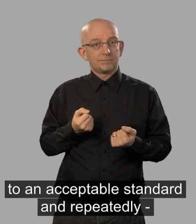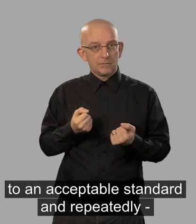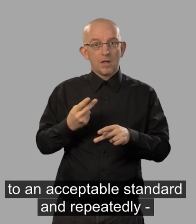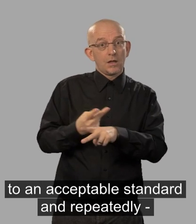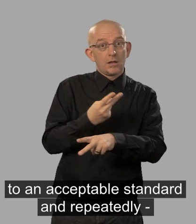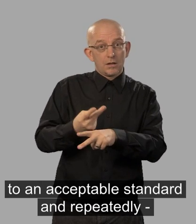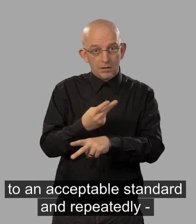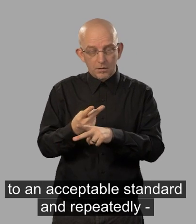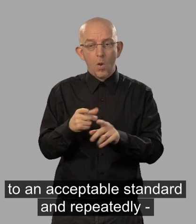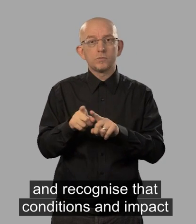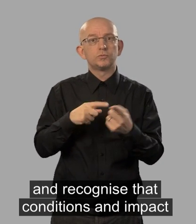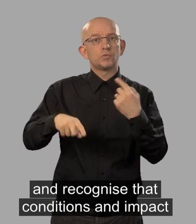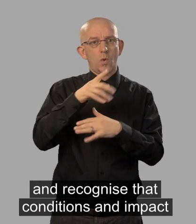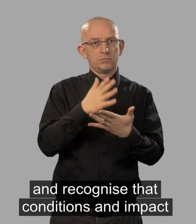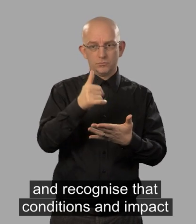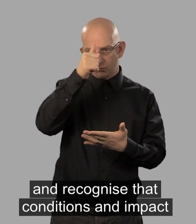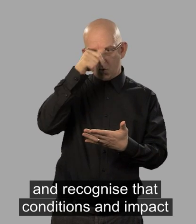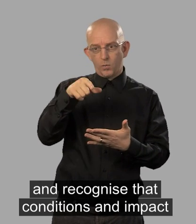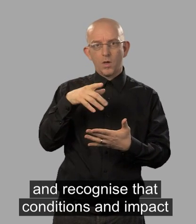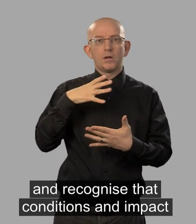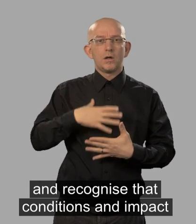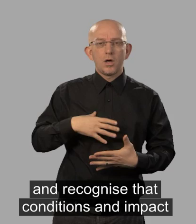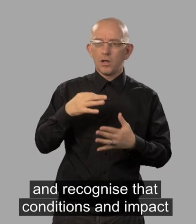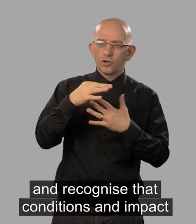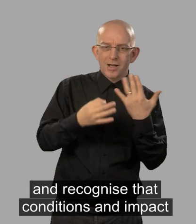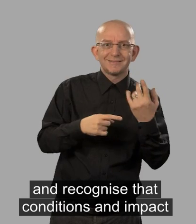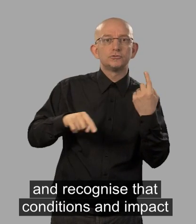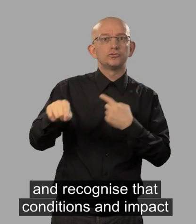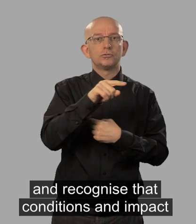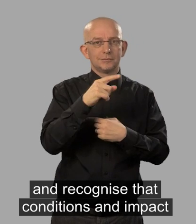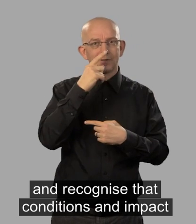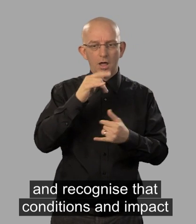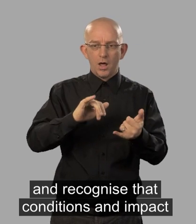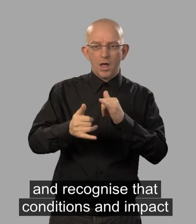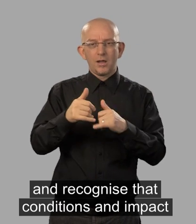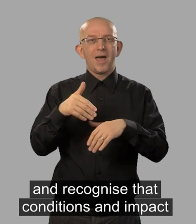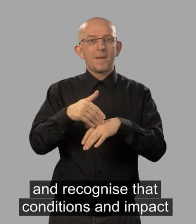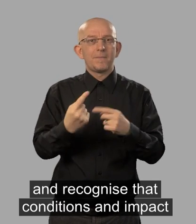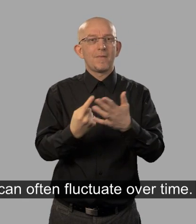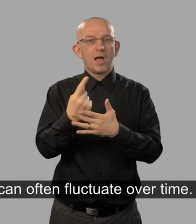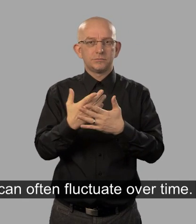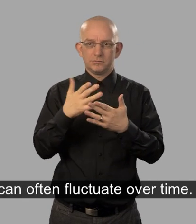repeatedly, and recognise that conditions and impact can often fluctuate over